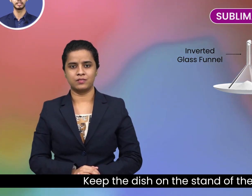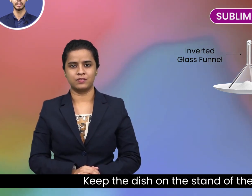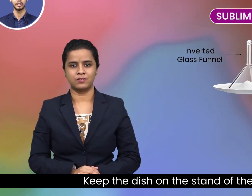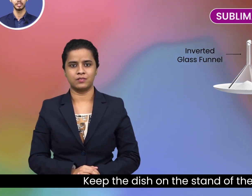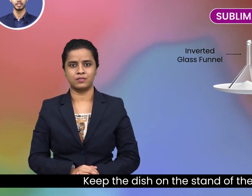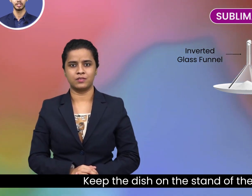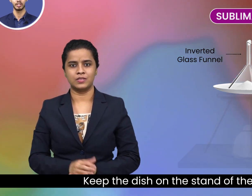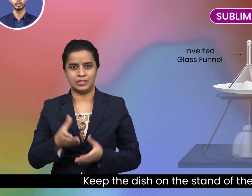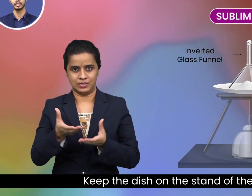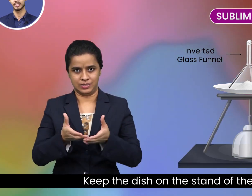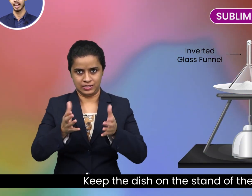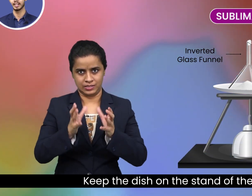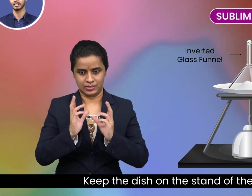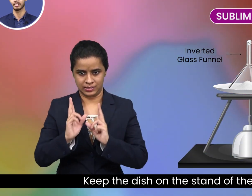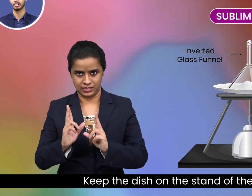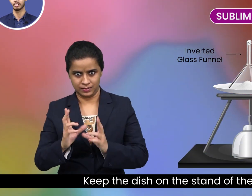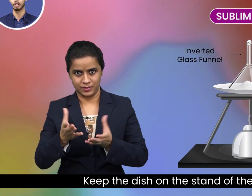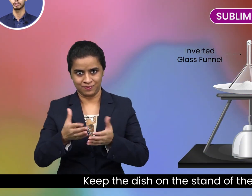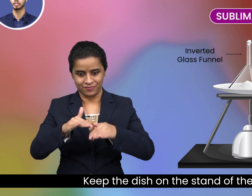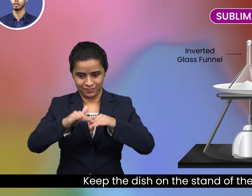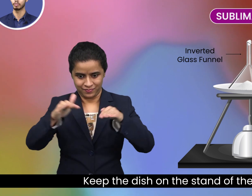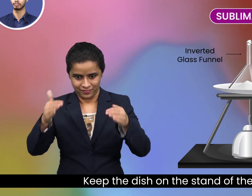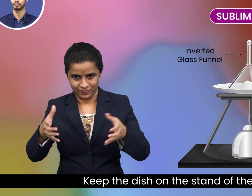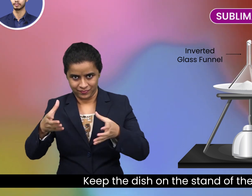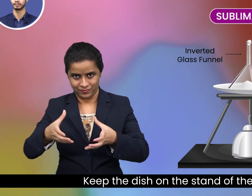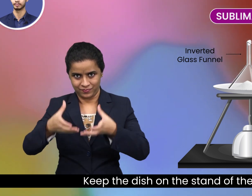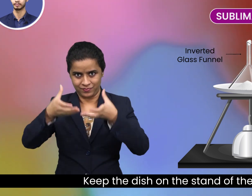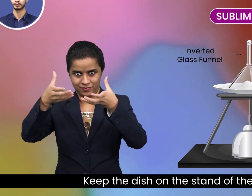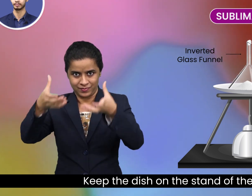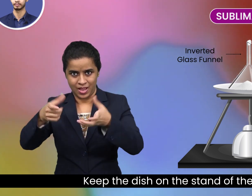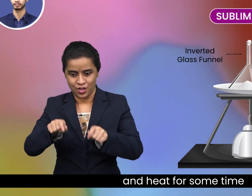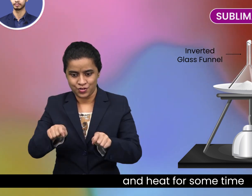Keep the dish on the stand of the stove